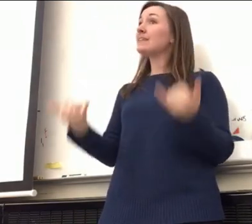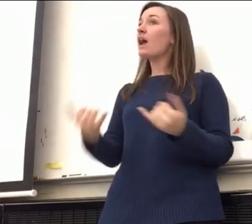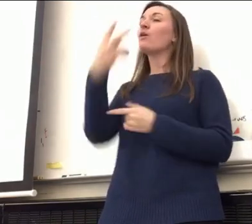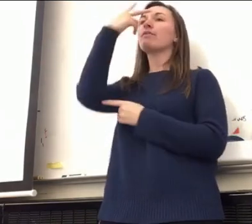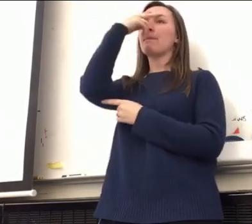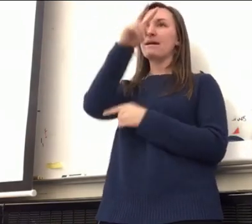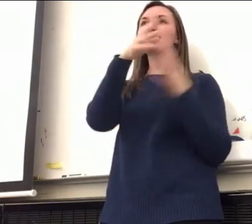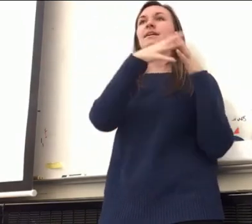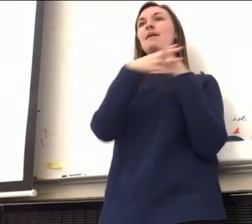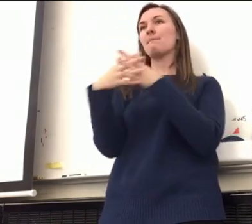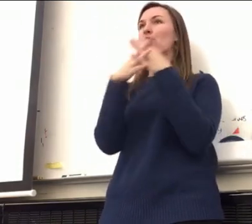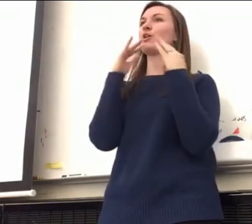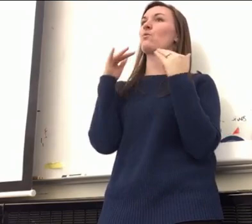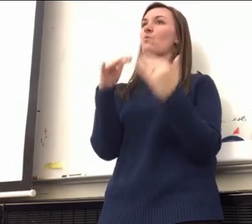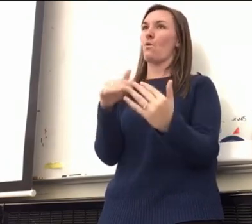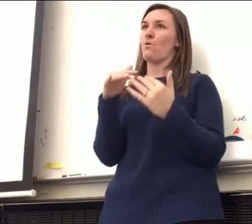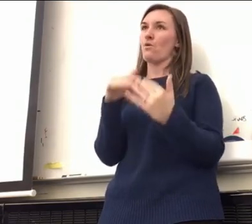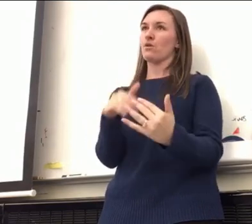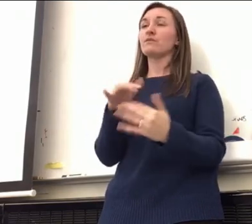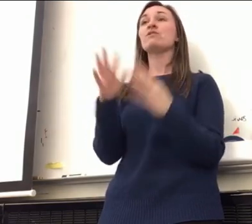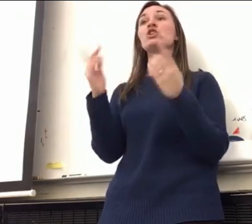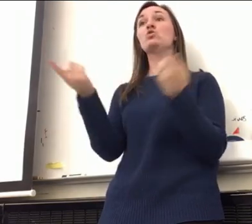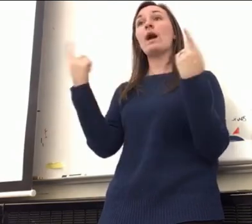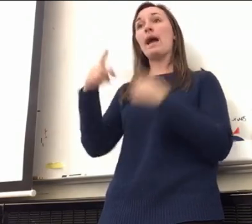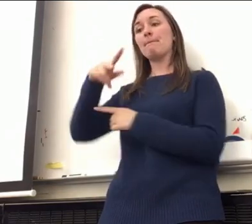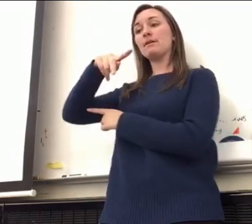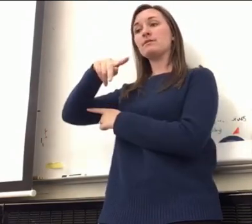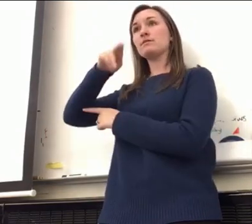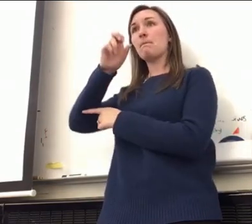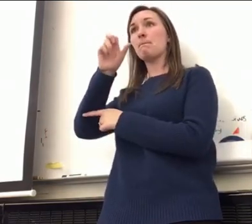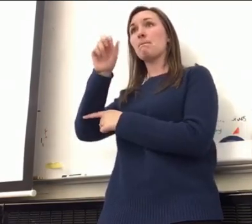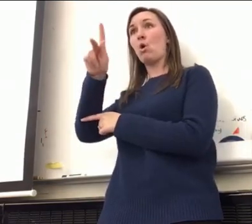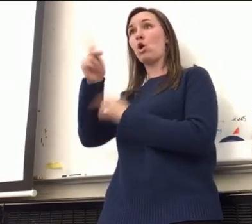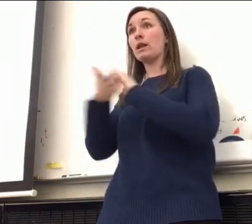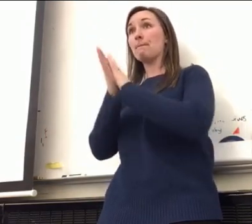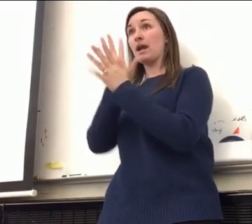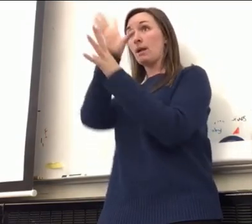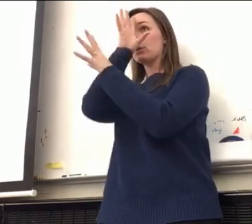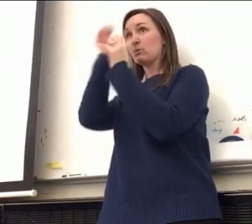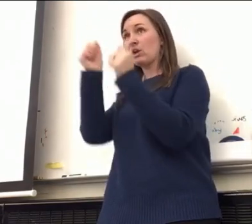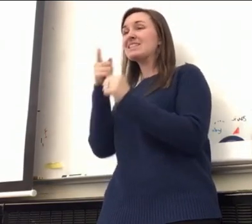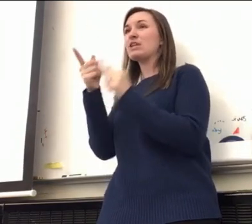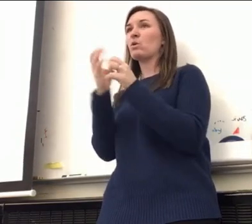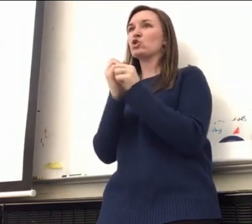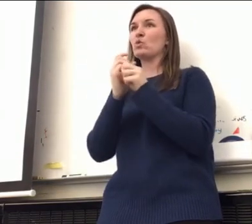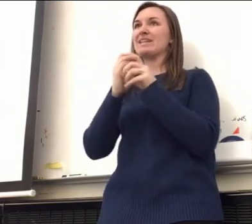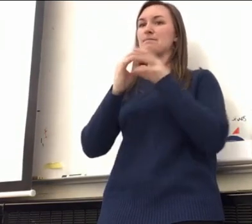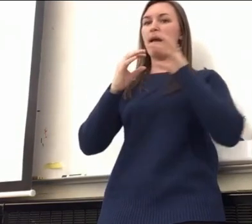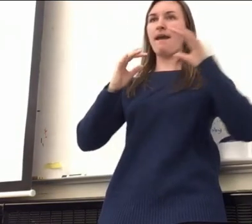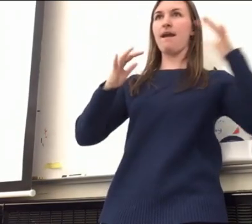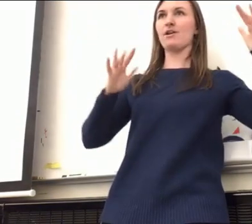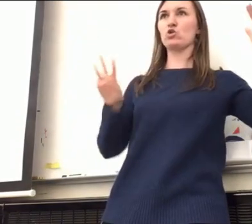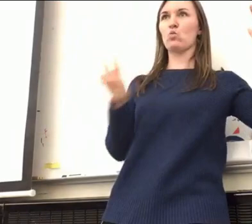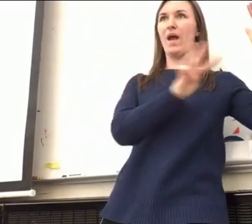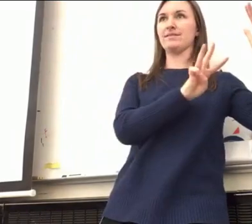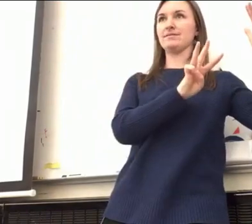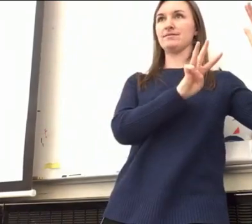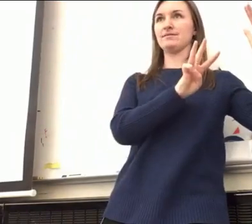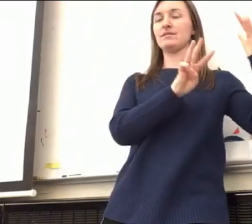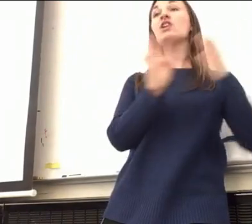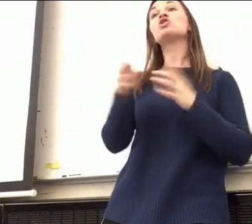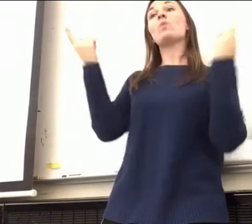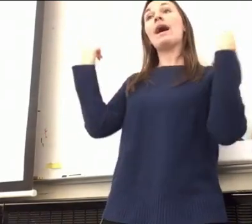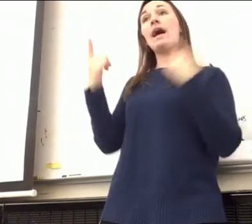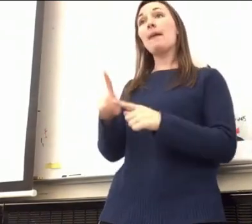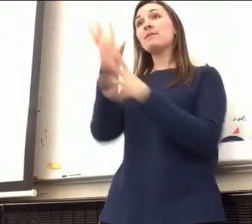War. Okay, now what's going to happen is Polk gets elected as the president, and he wants to expand westward. Now what's going to